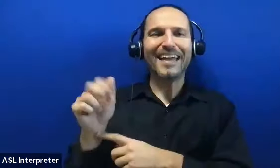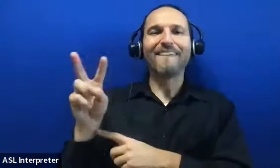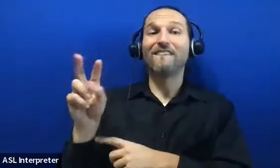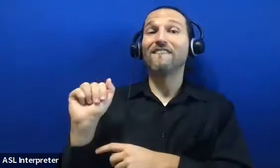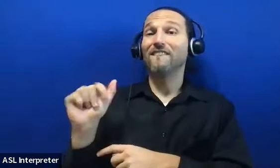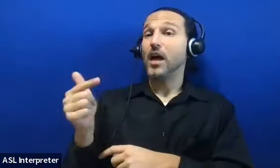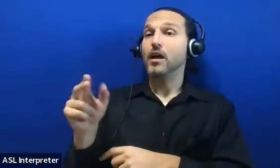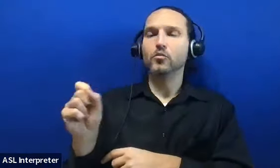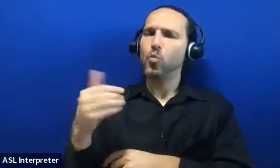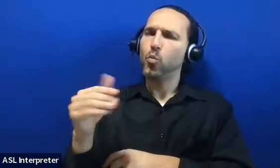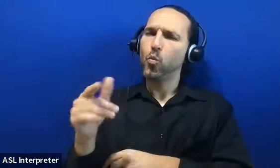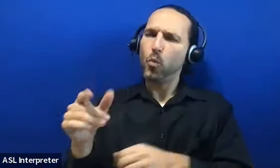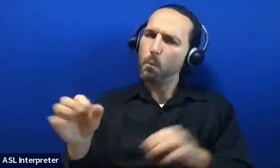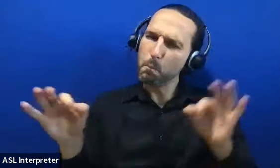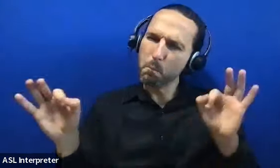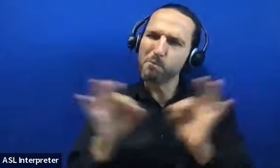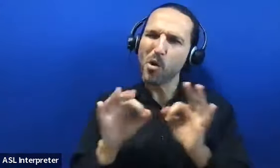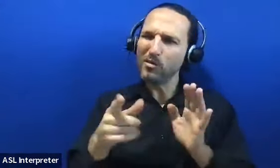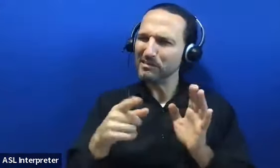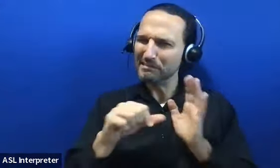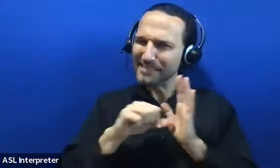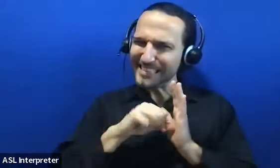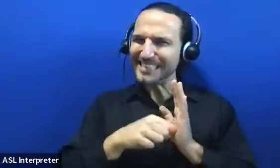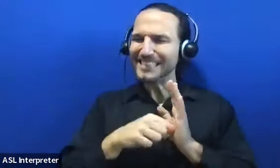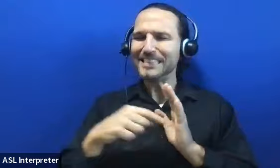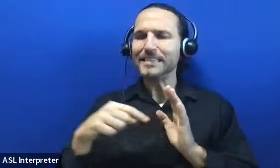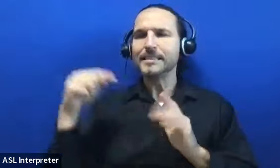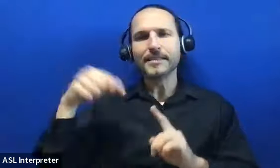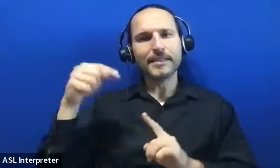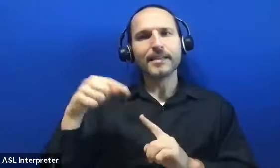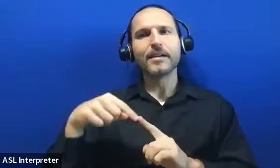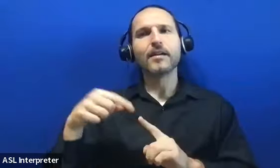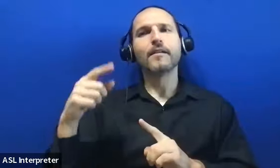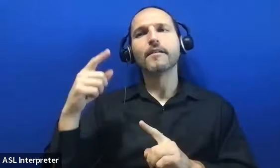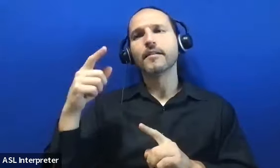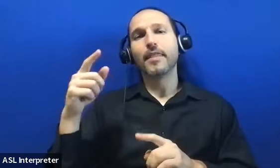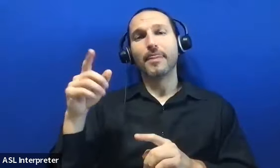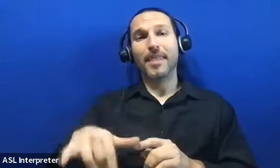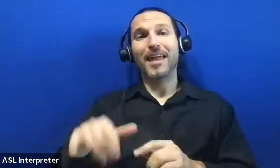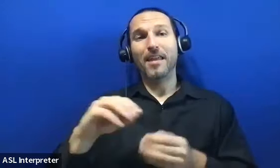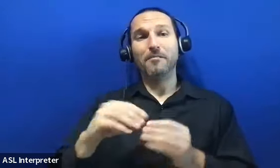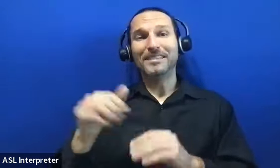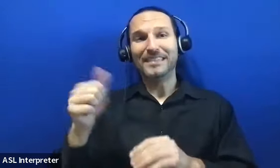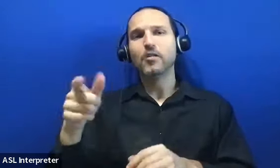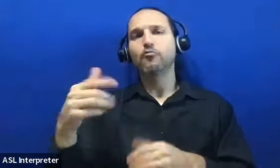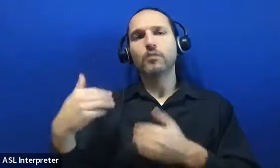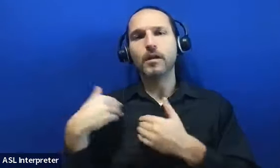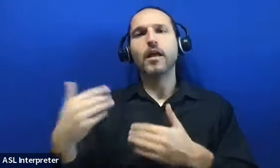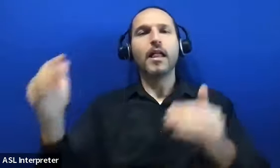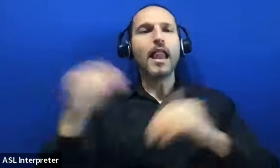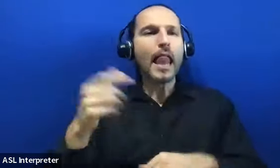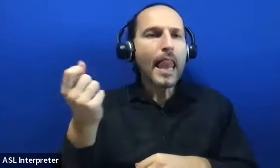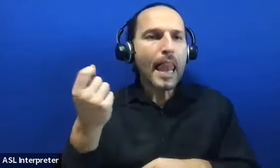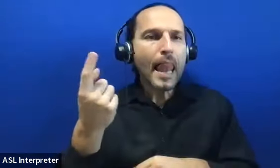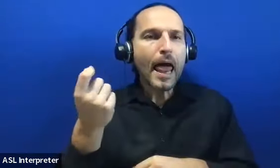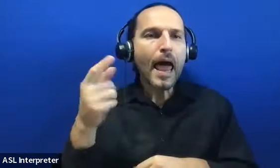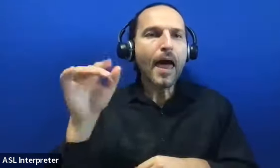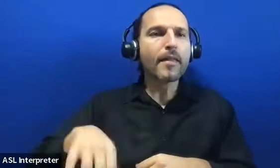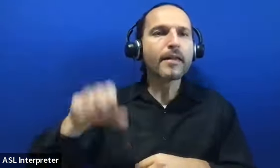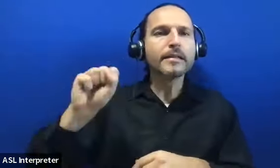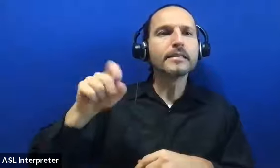vagus nerve. This is a really big one because it is responsible for so many different things. Cranial nerve 11 is the